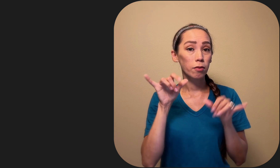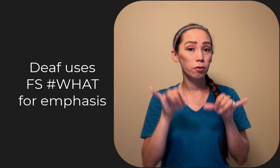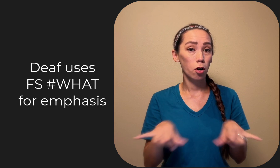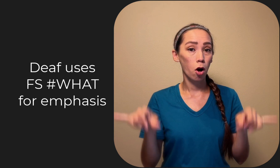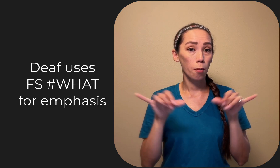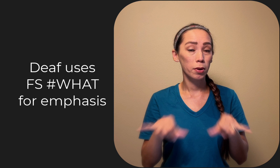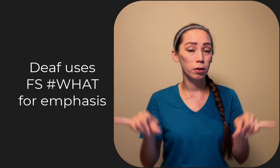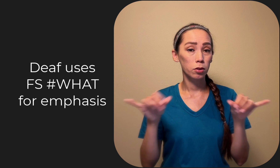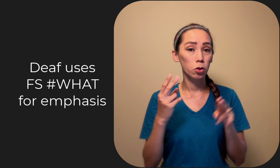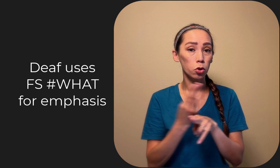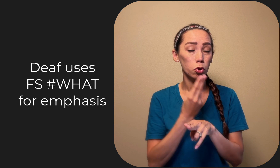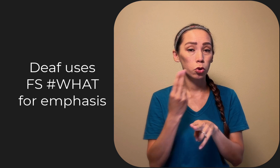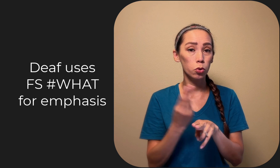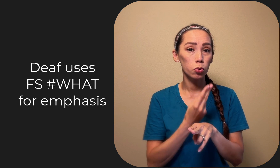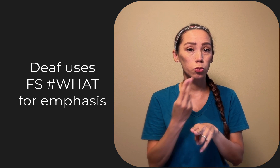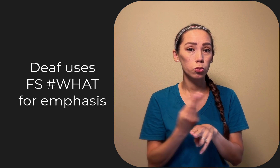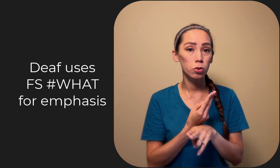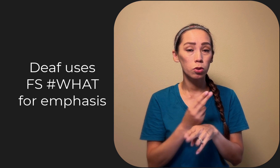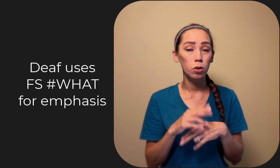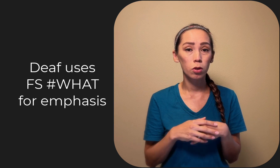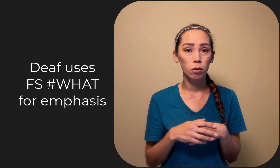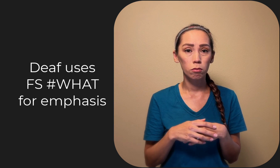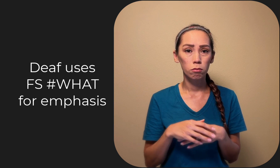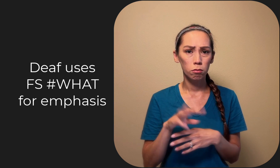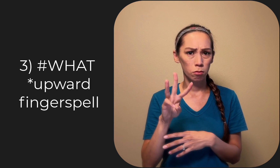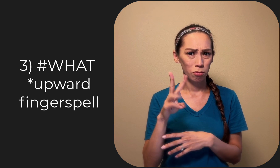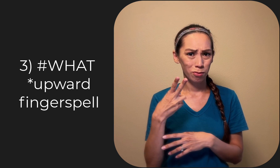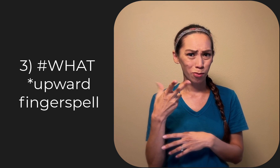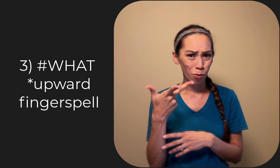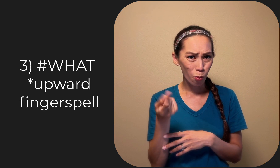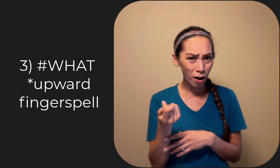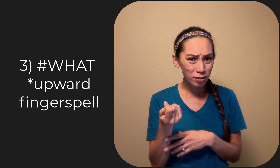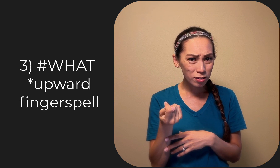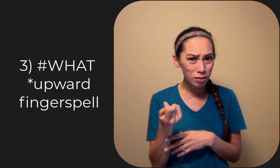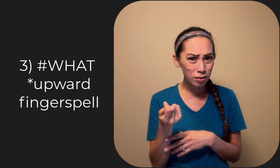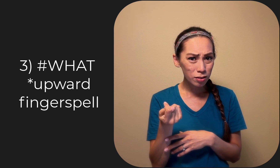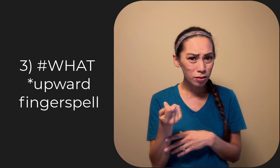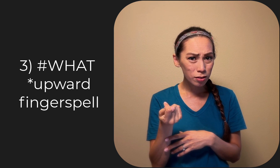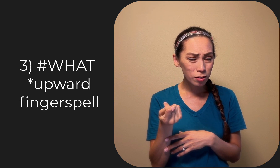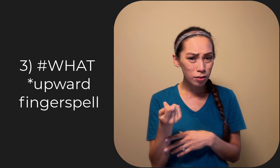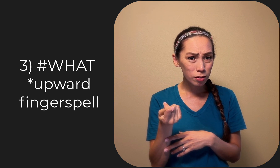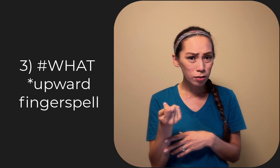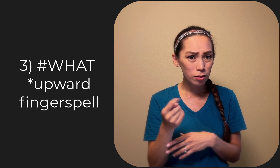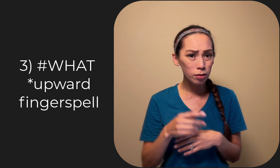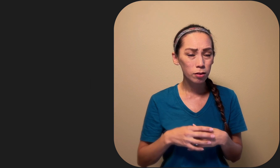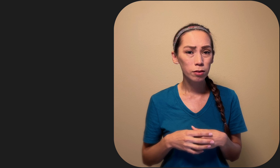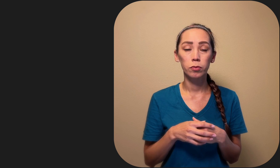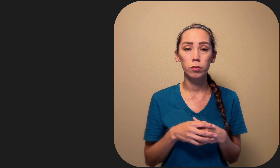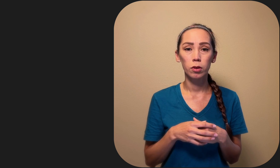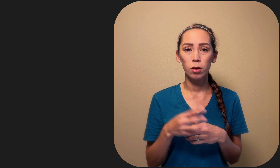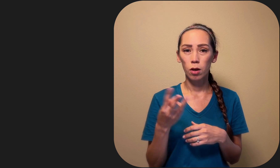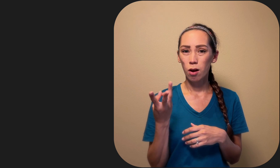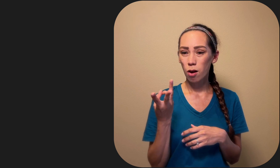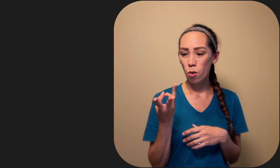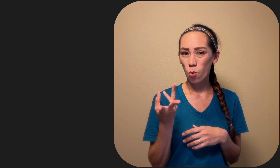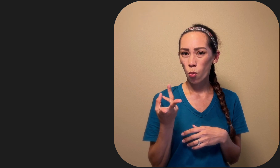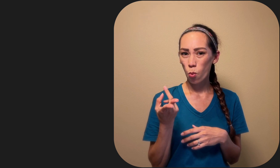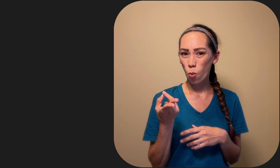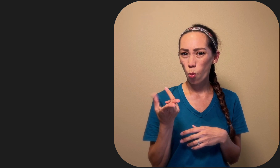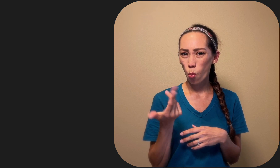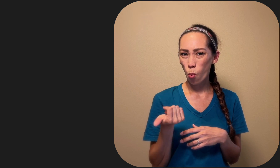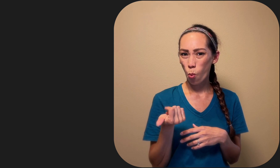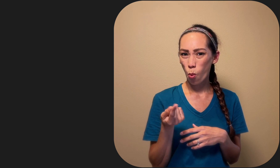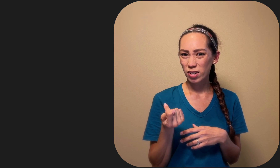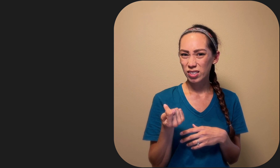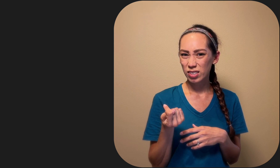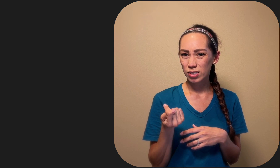And then the last way is to do it lexicalized, and it's sort of a backwards way of saying what. It's more upward